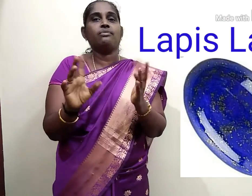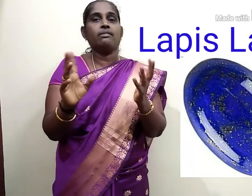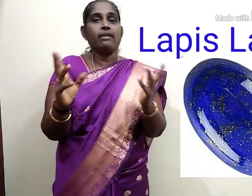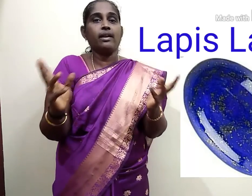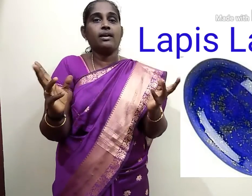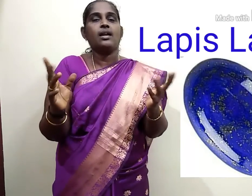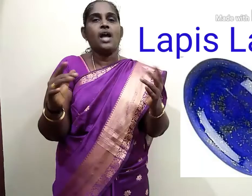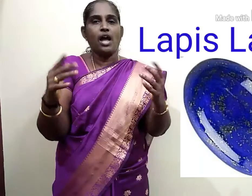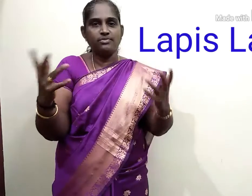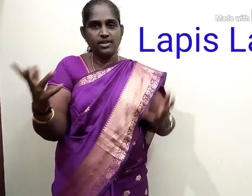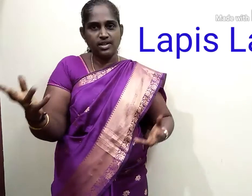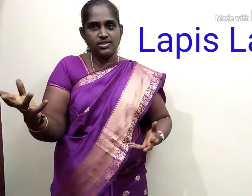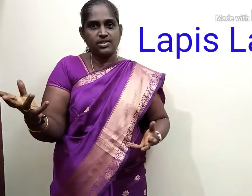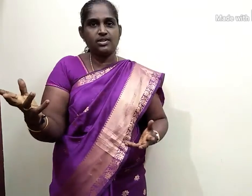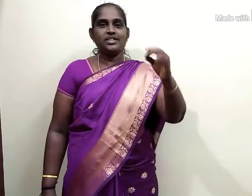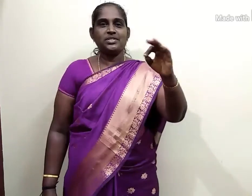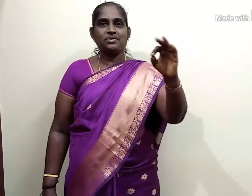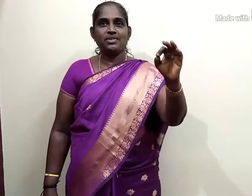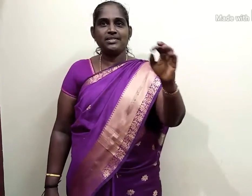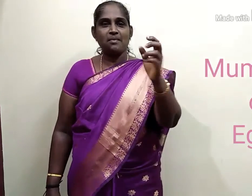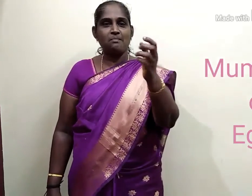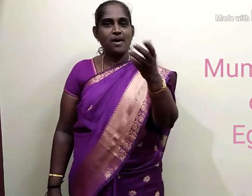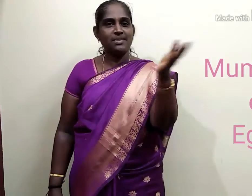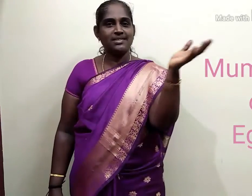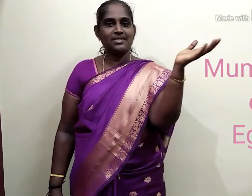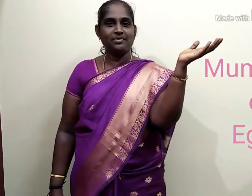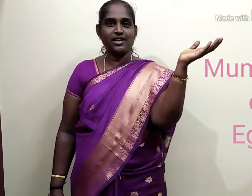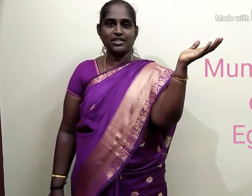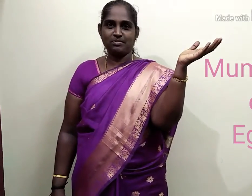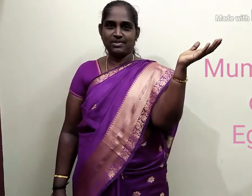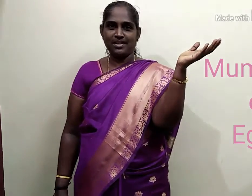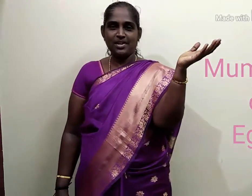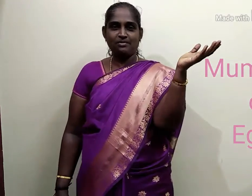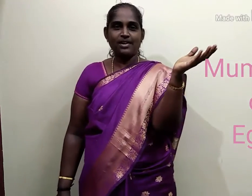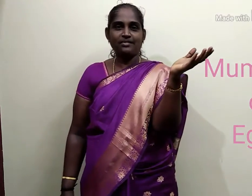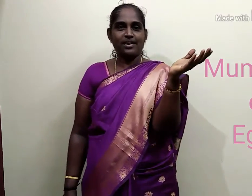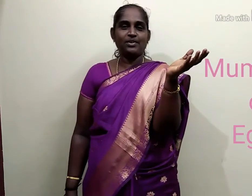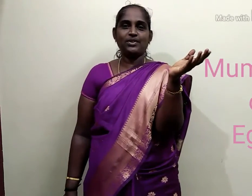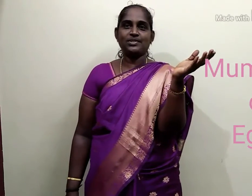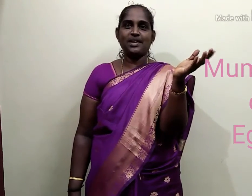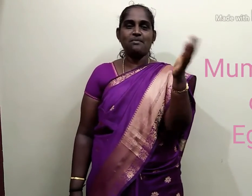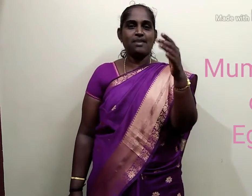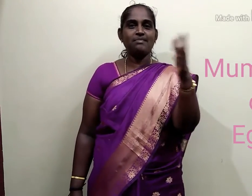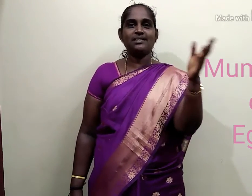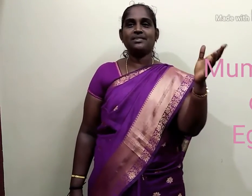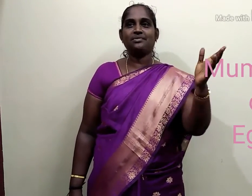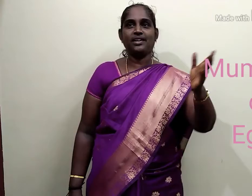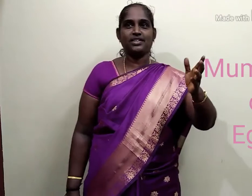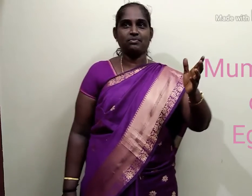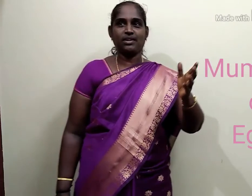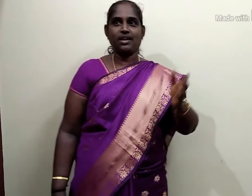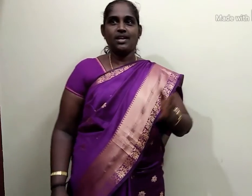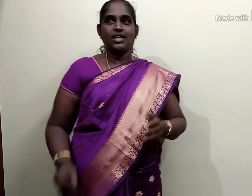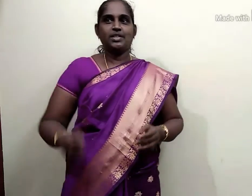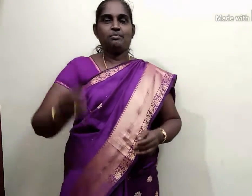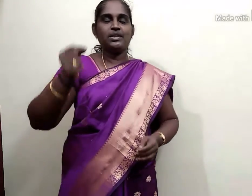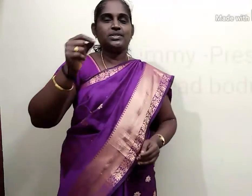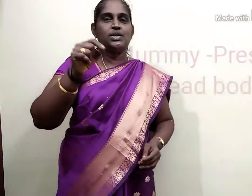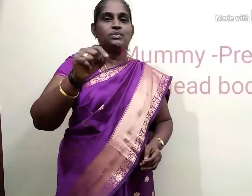from where? Afghanistan. Next we will see mummies of Egypt. What we are going to see? Mummies of Egypt. The